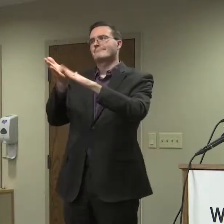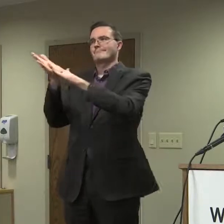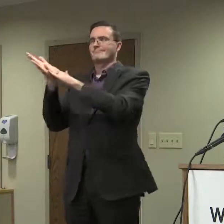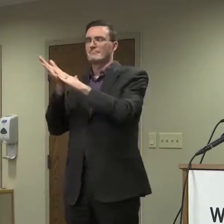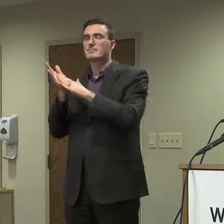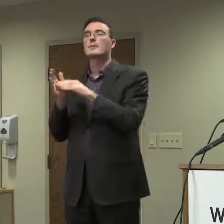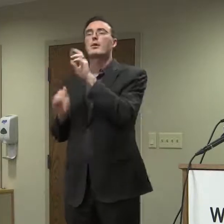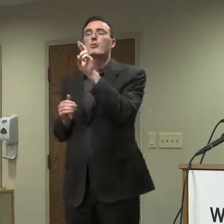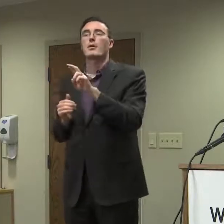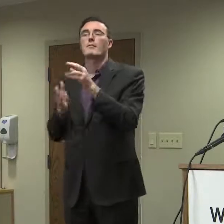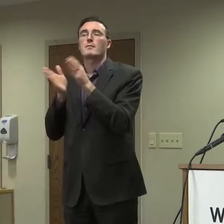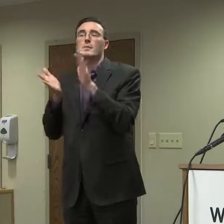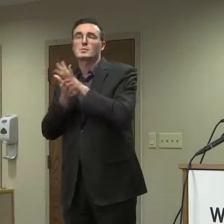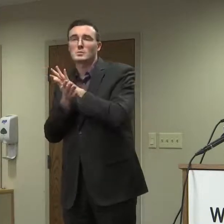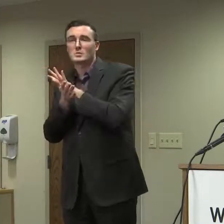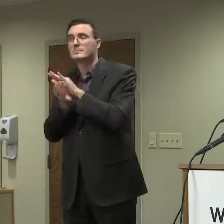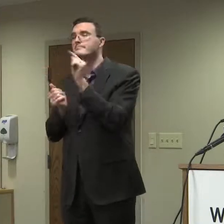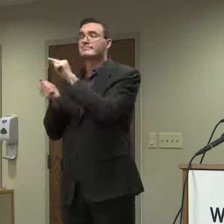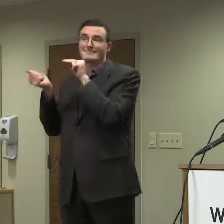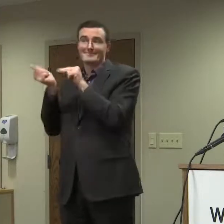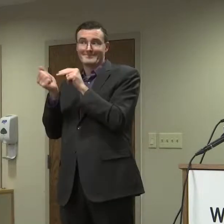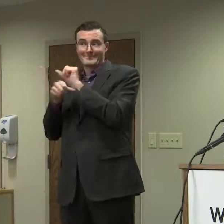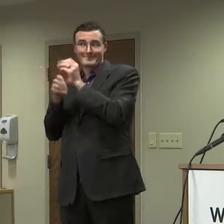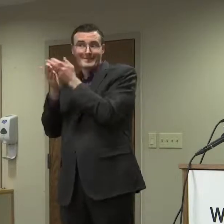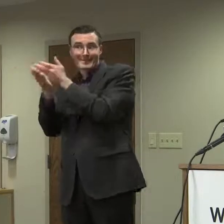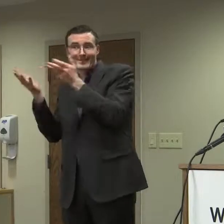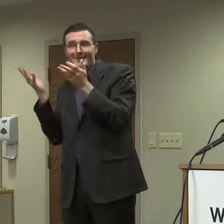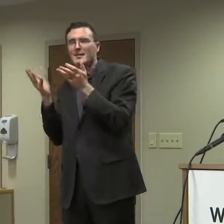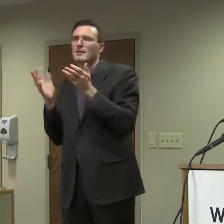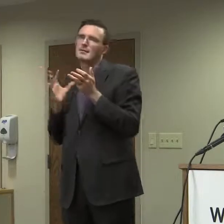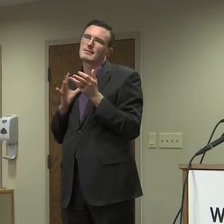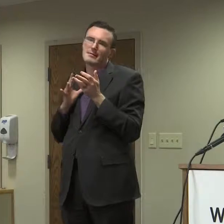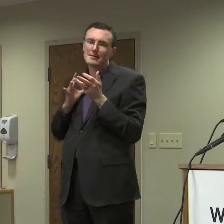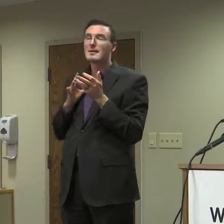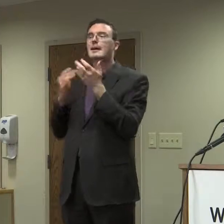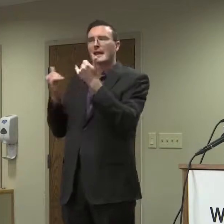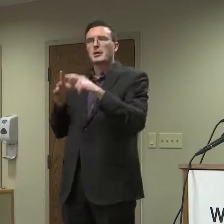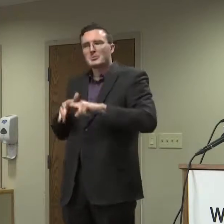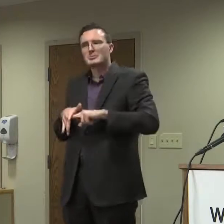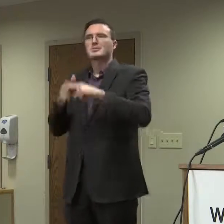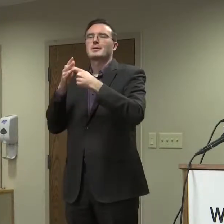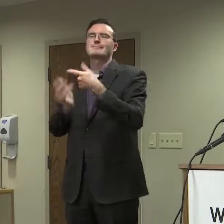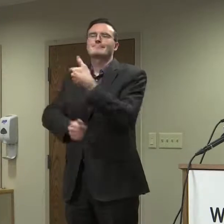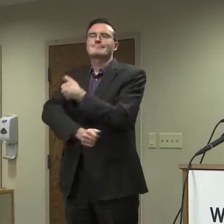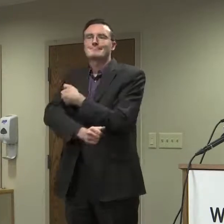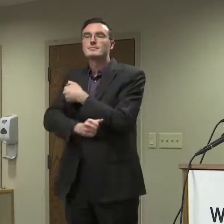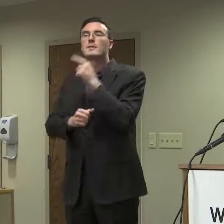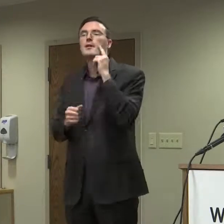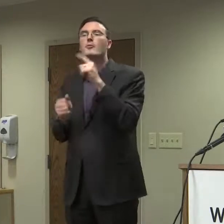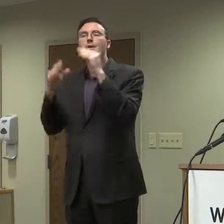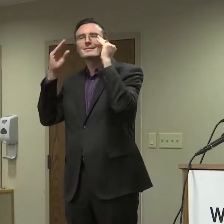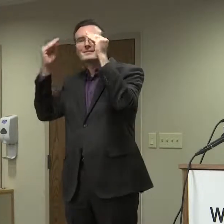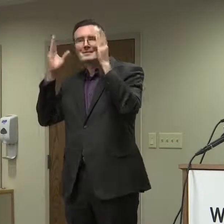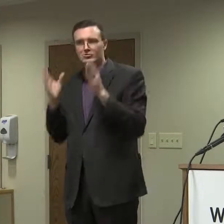staff support there that we've started vaccination teachers in the RPS system.